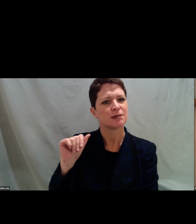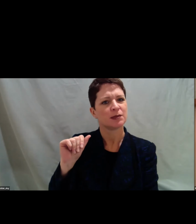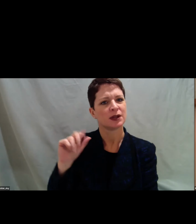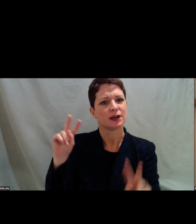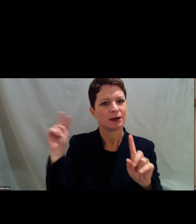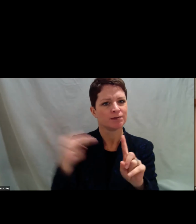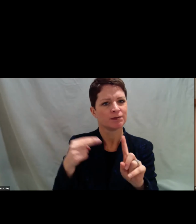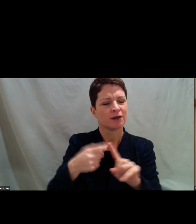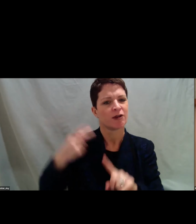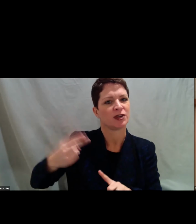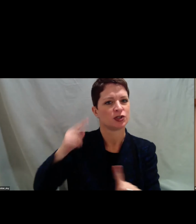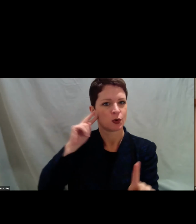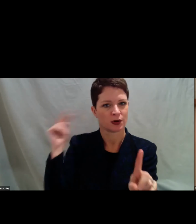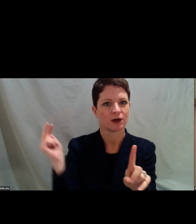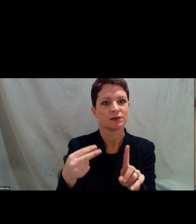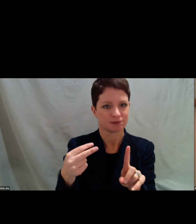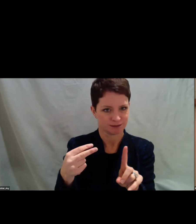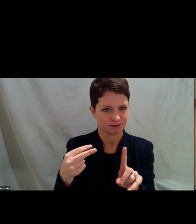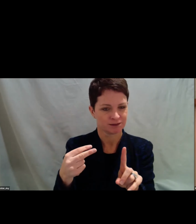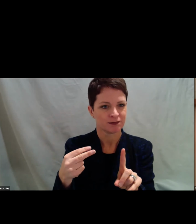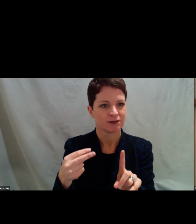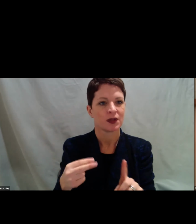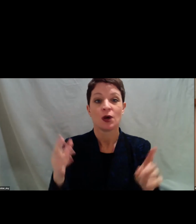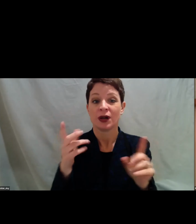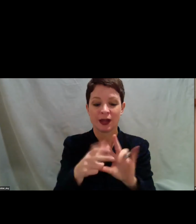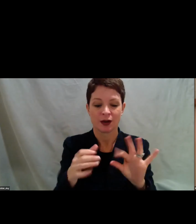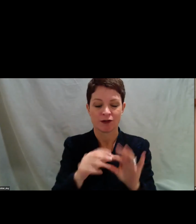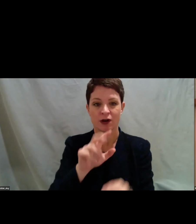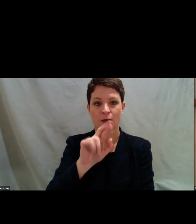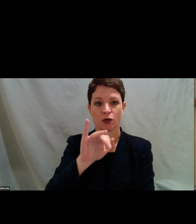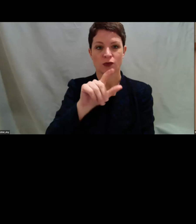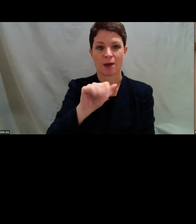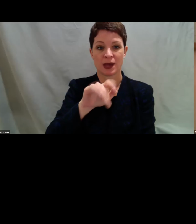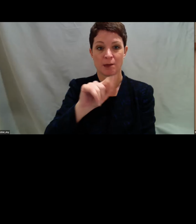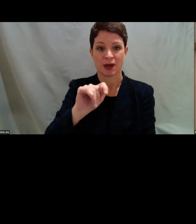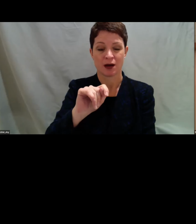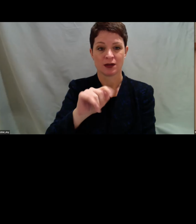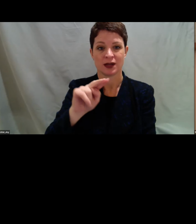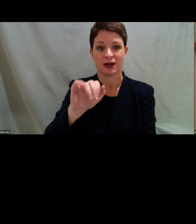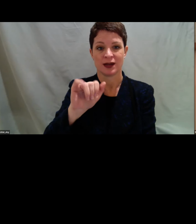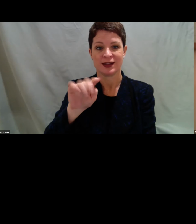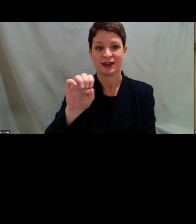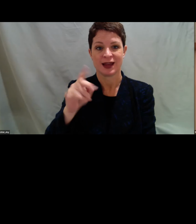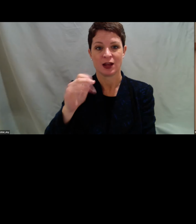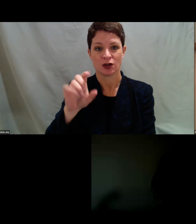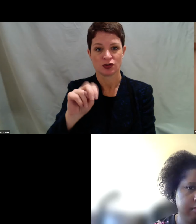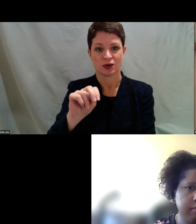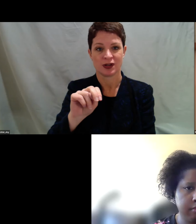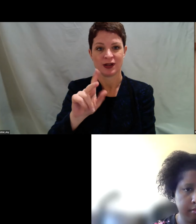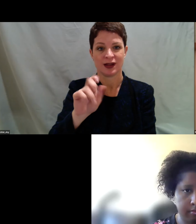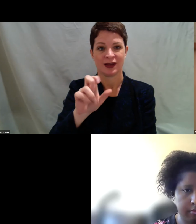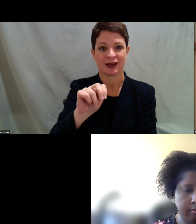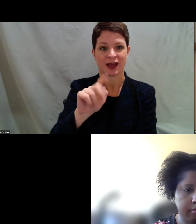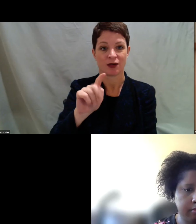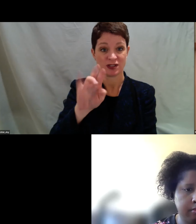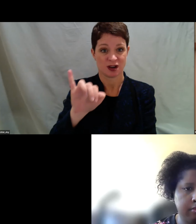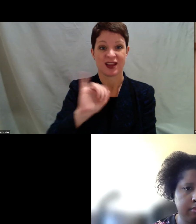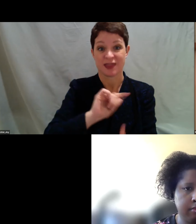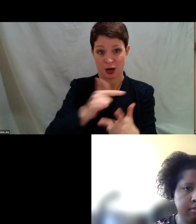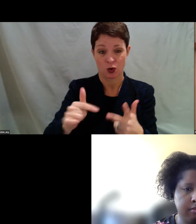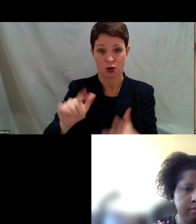from a historical lens. We will hear remarks from Rabia Belt, Nate Holdren, and Karen Tani in that speaking order.